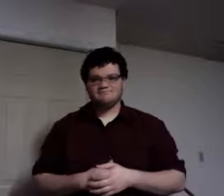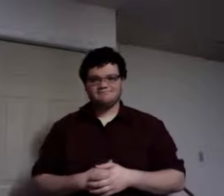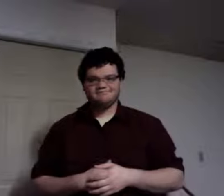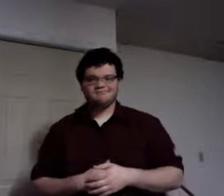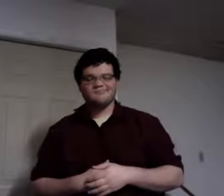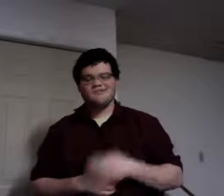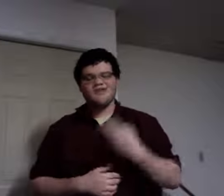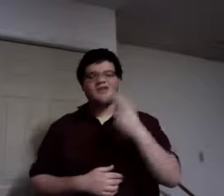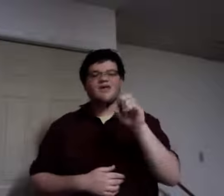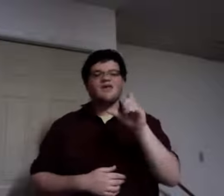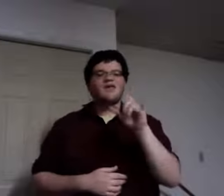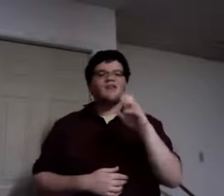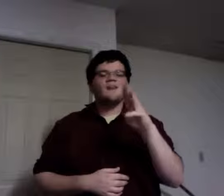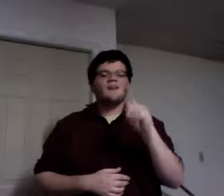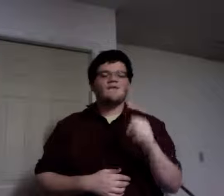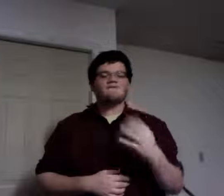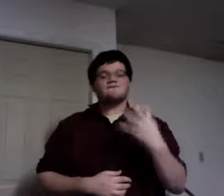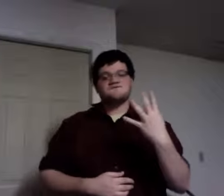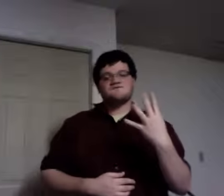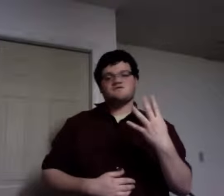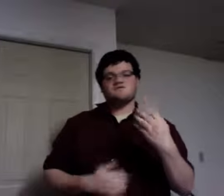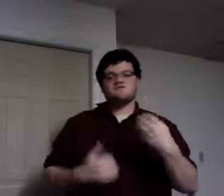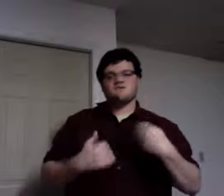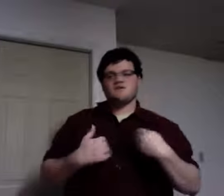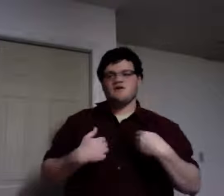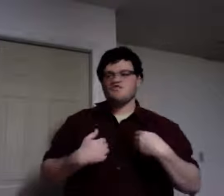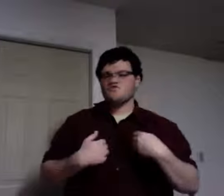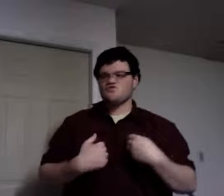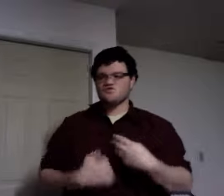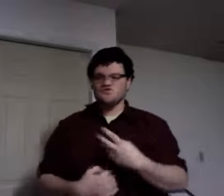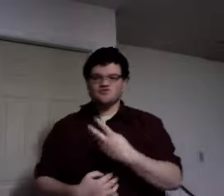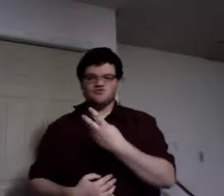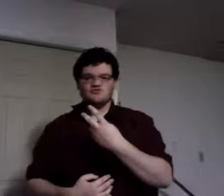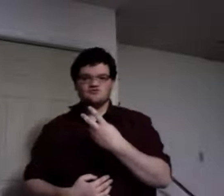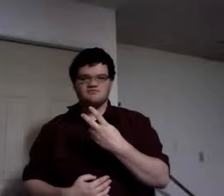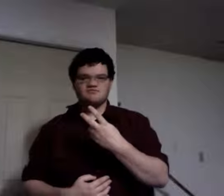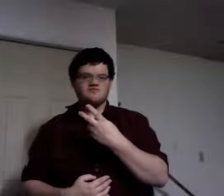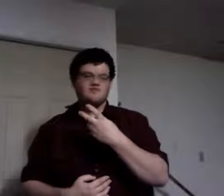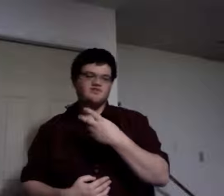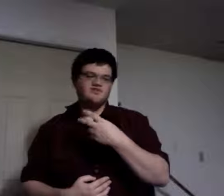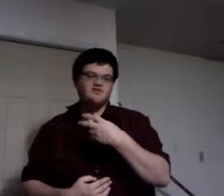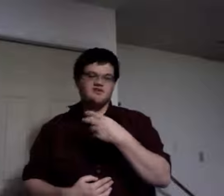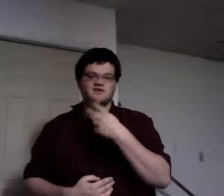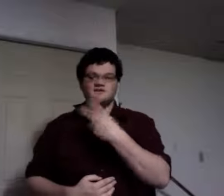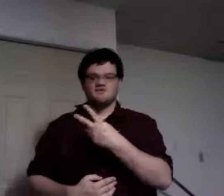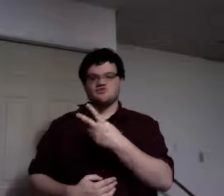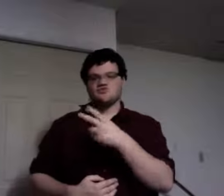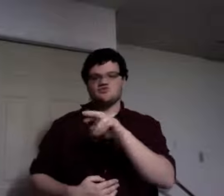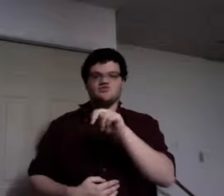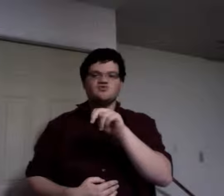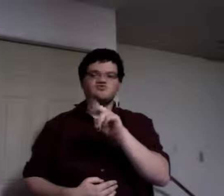particular, that isotope of helium, it has an atomic mass of 4. And this process releases a ton of